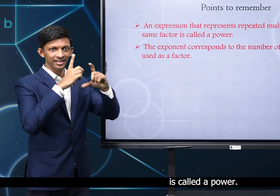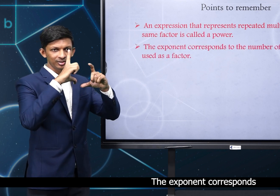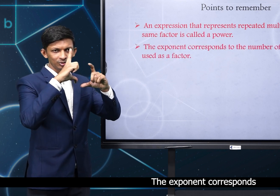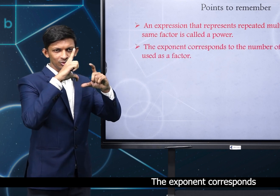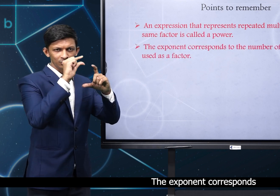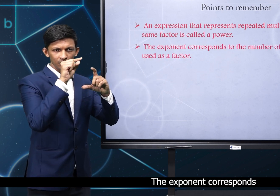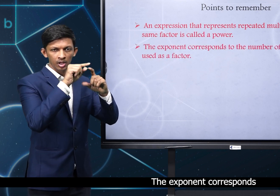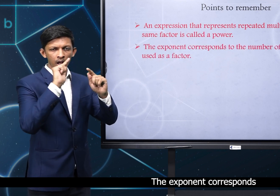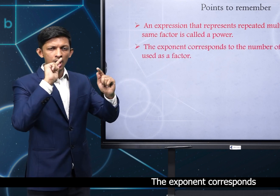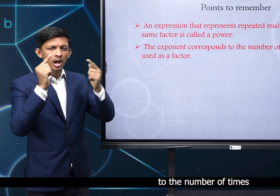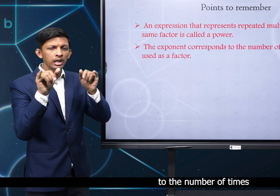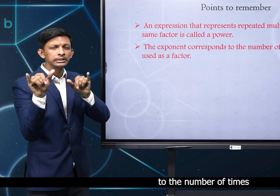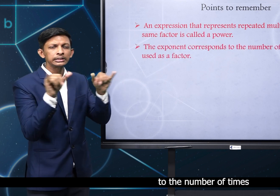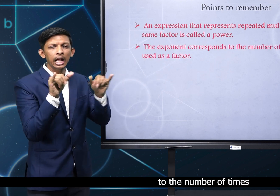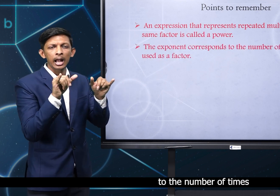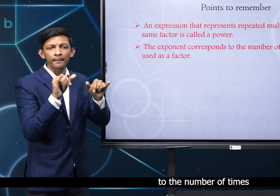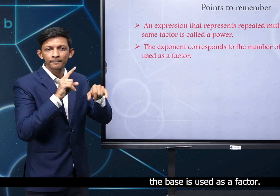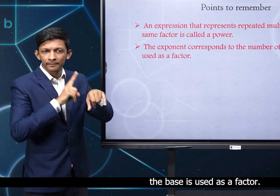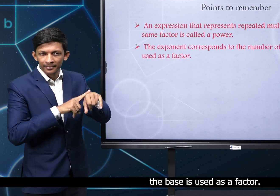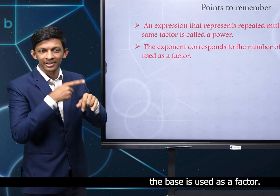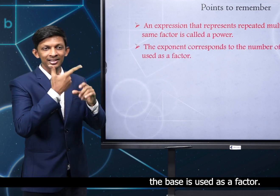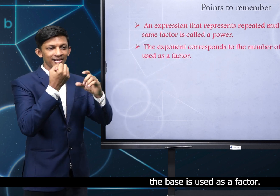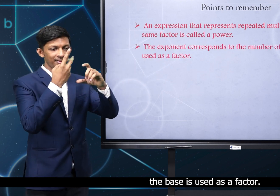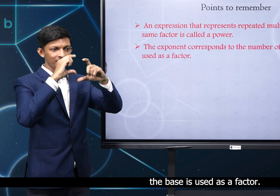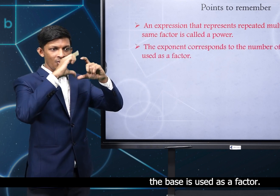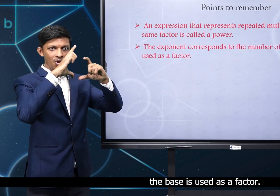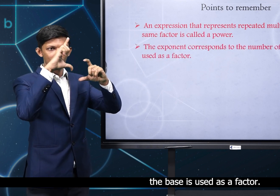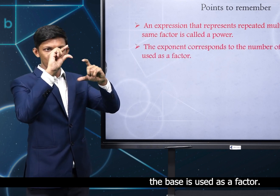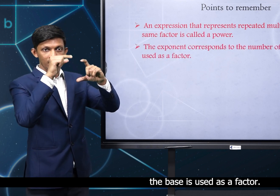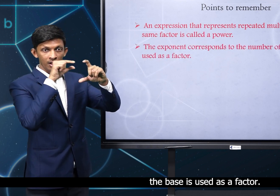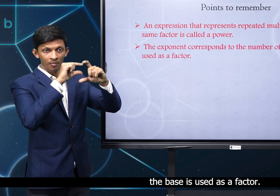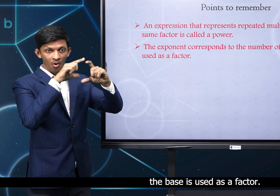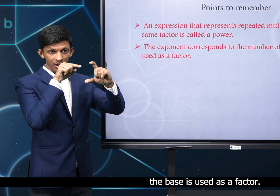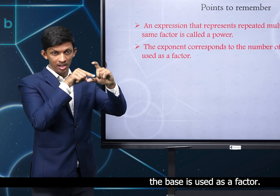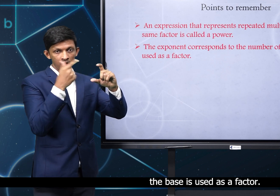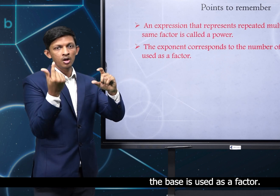The exponent corresponds to the number of times the base is used as a factor.